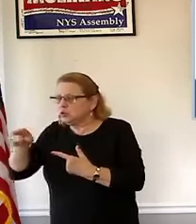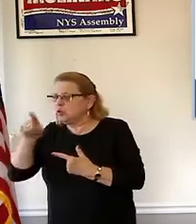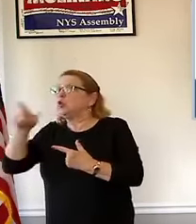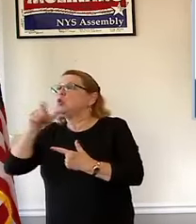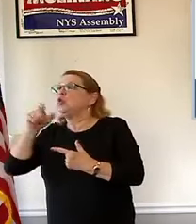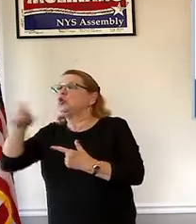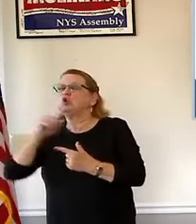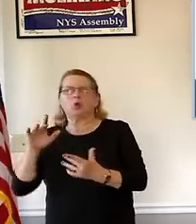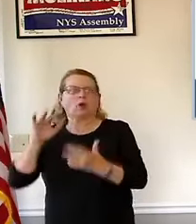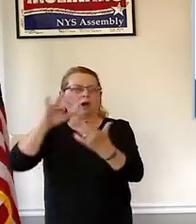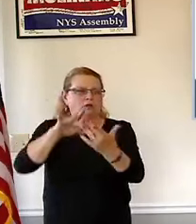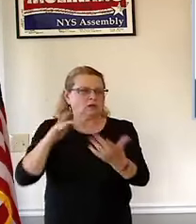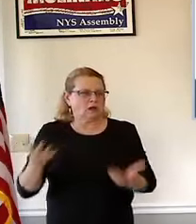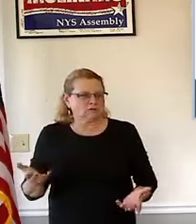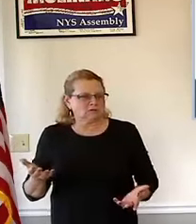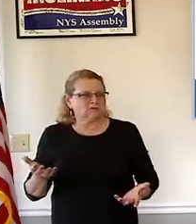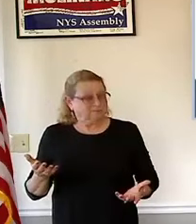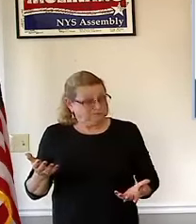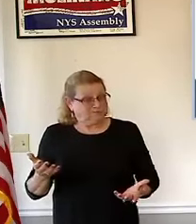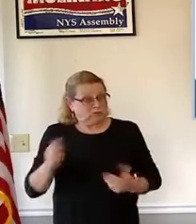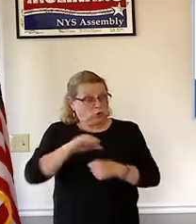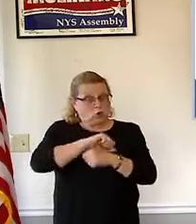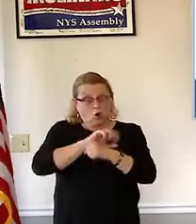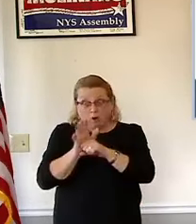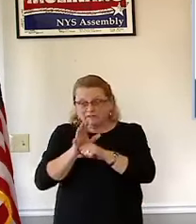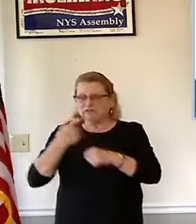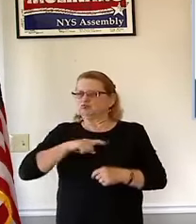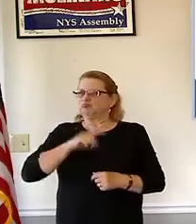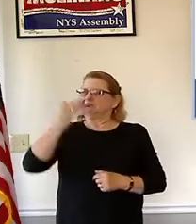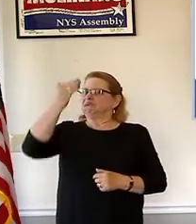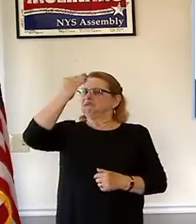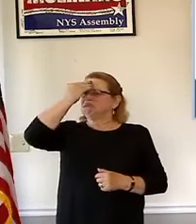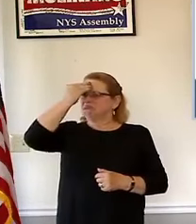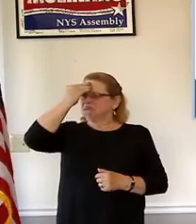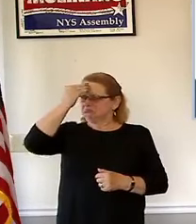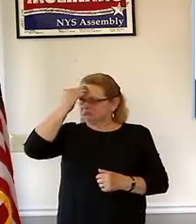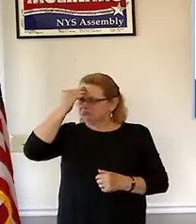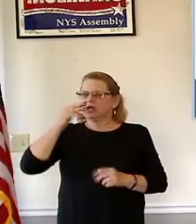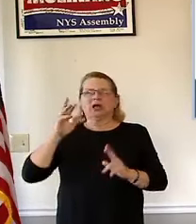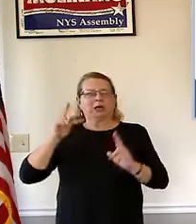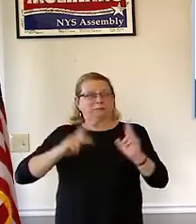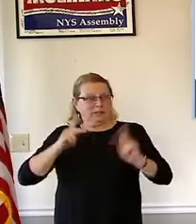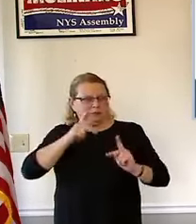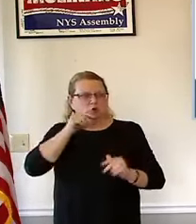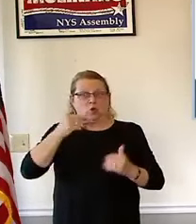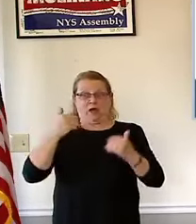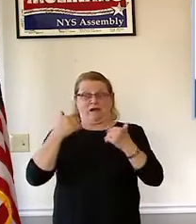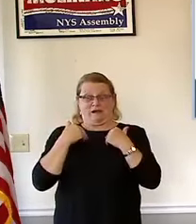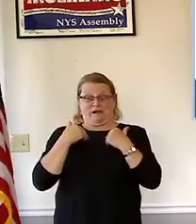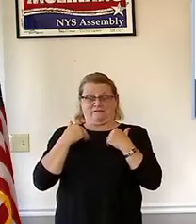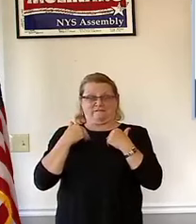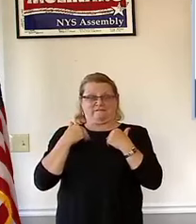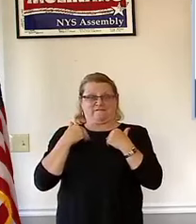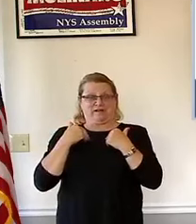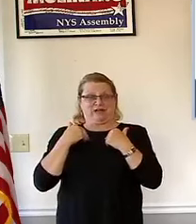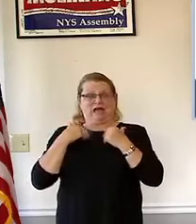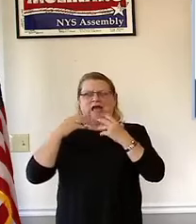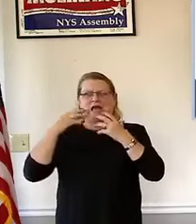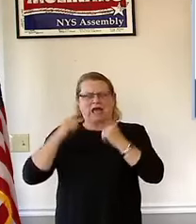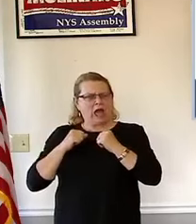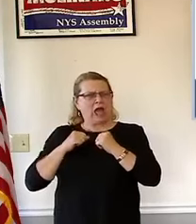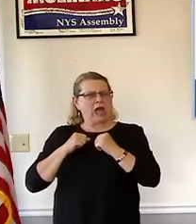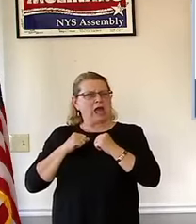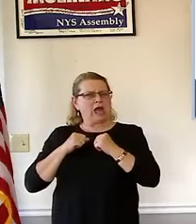exposed. With COVID, we know that individuals who have the disease can be infectious for a